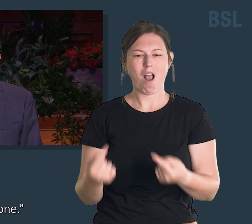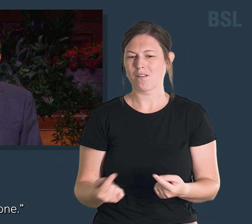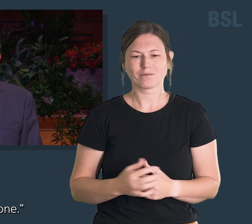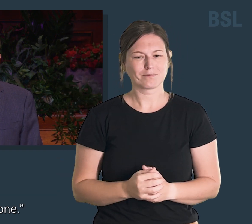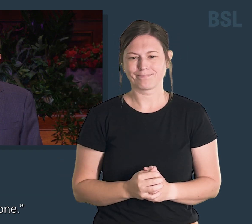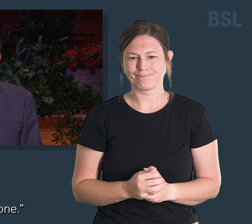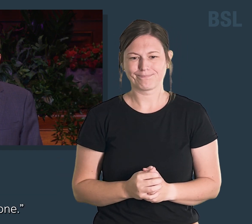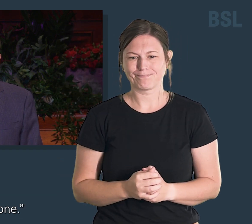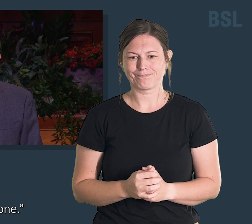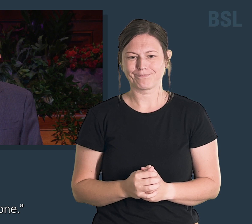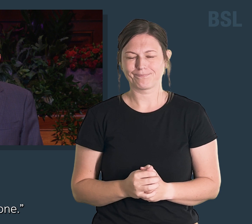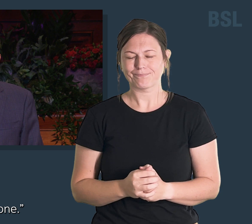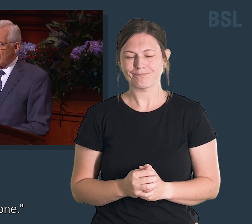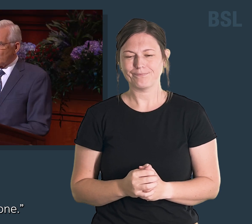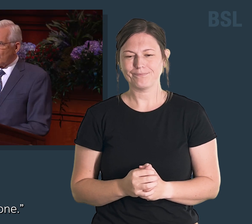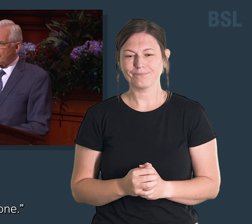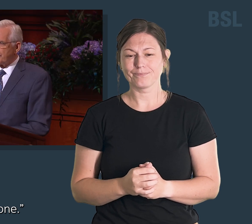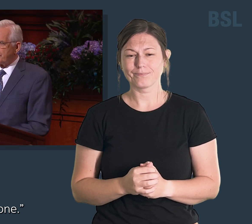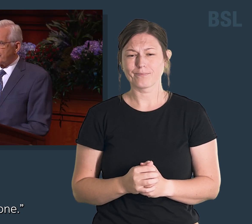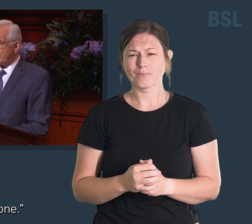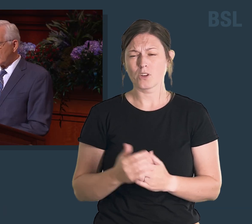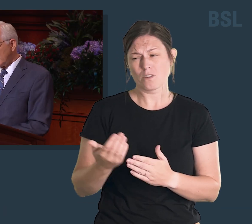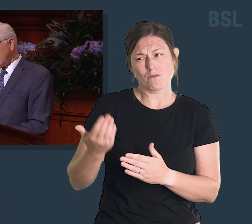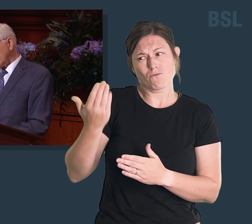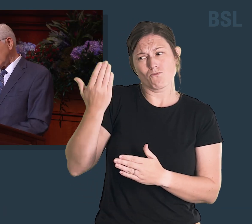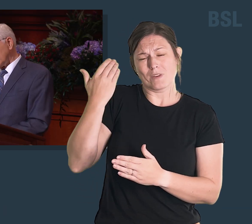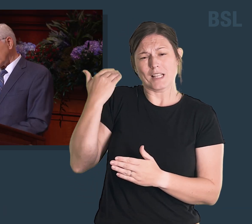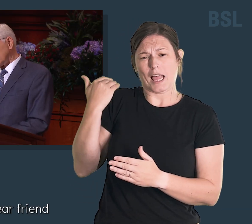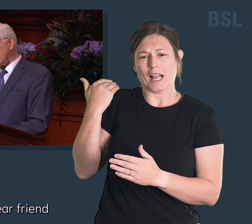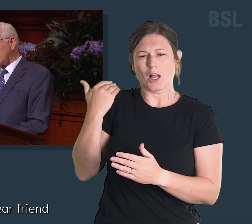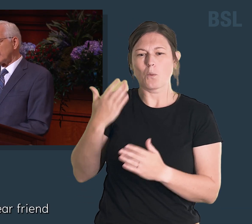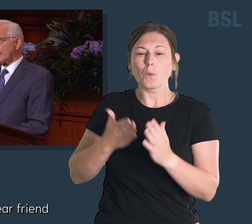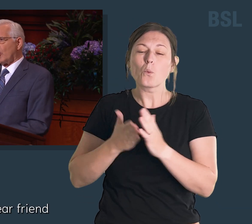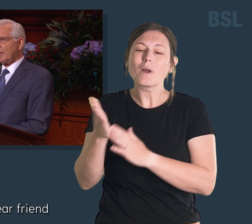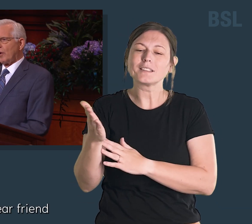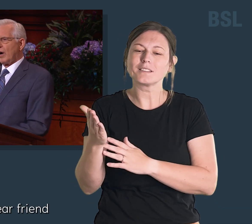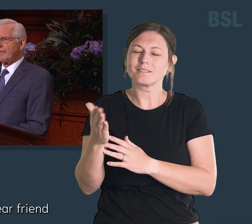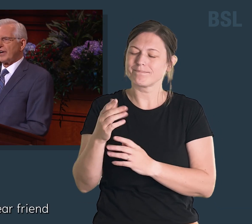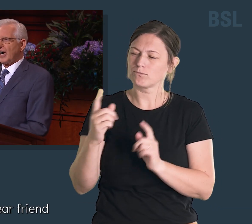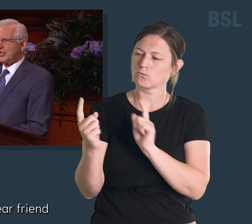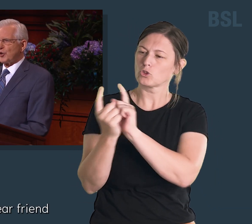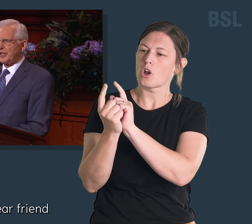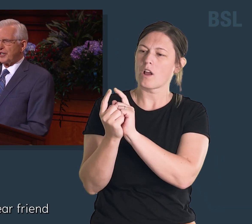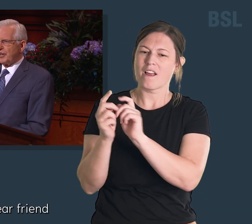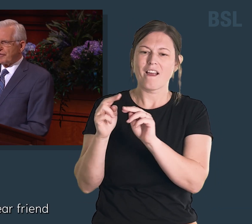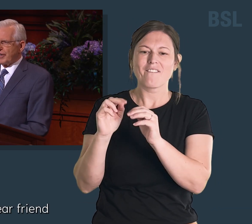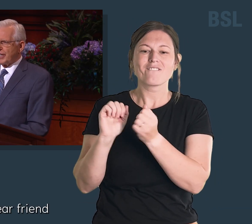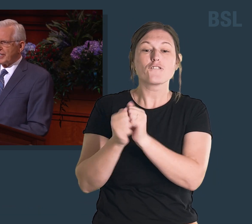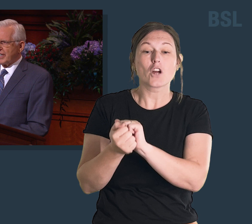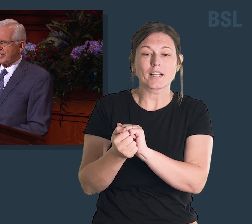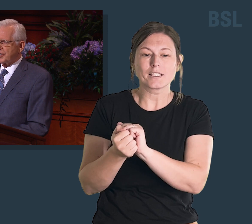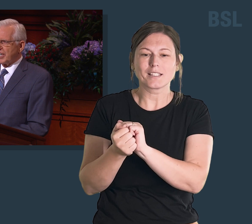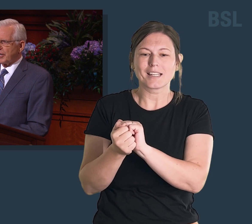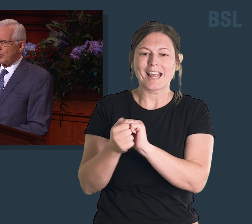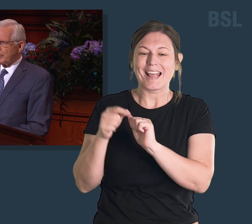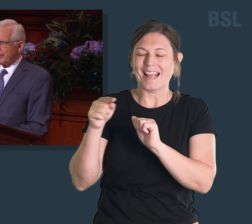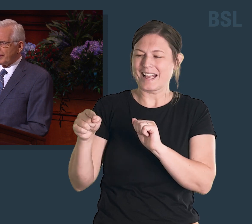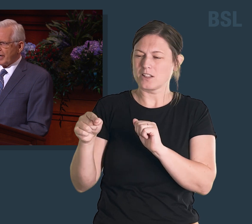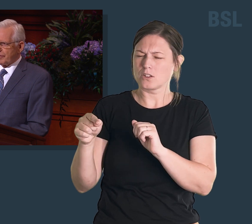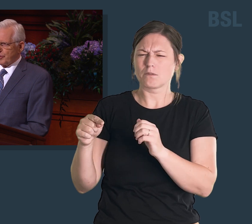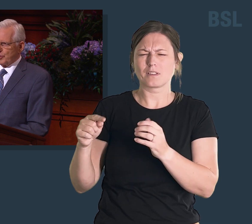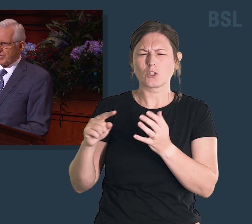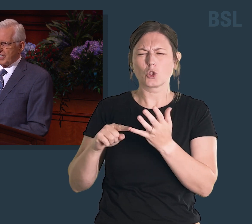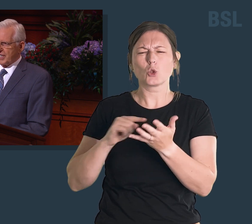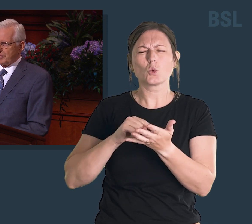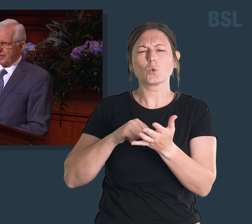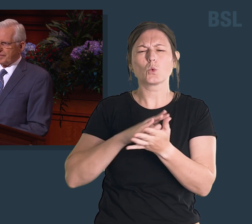be exalted alone." Not long ago, my wife and I joined a dear friend in a sealing room of